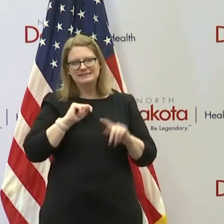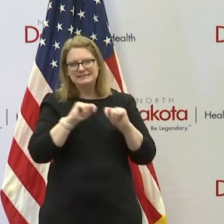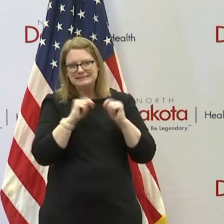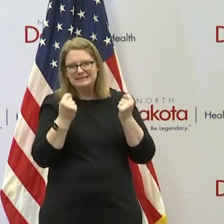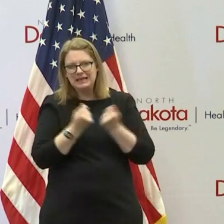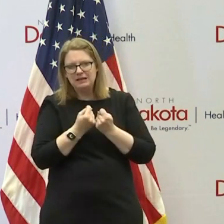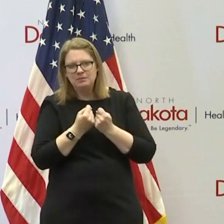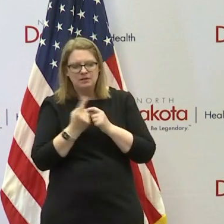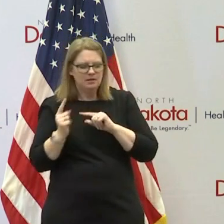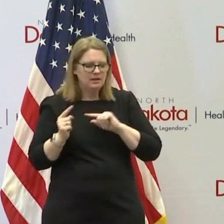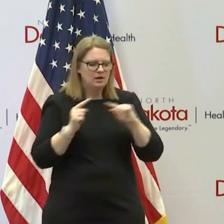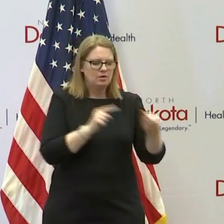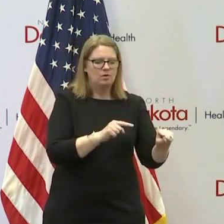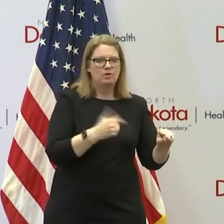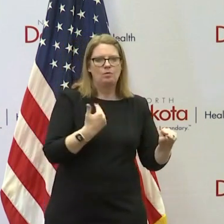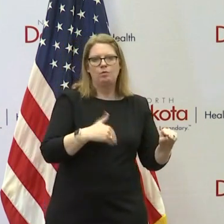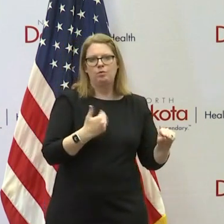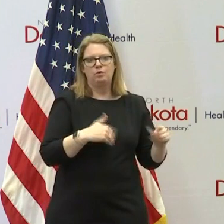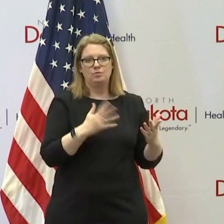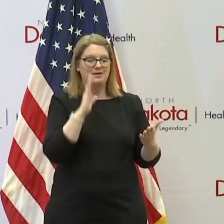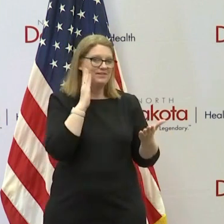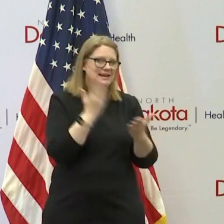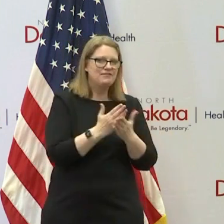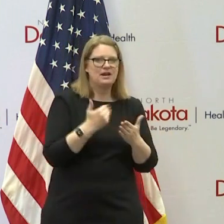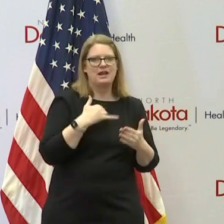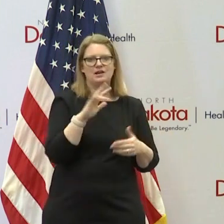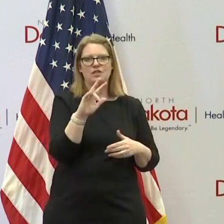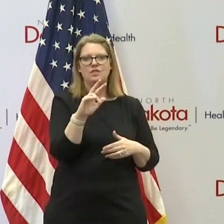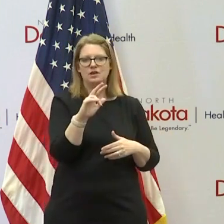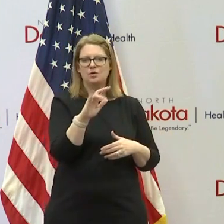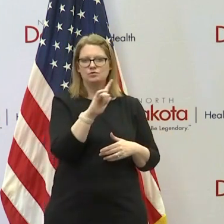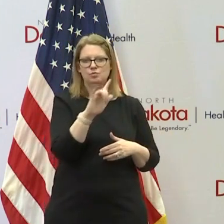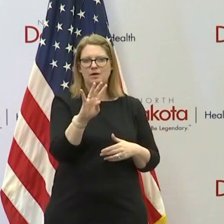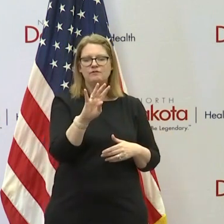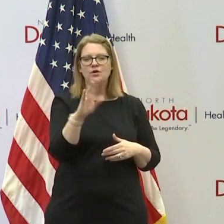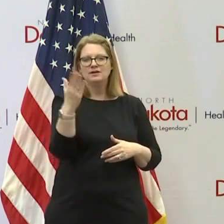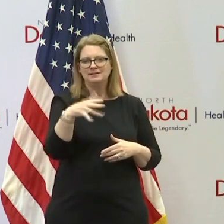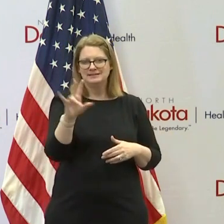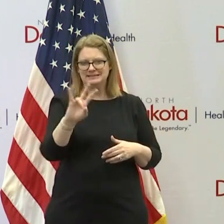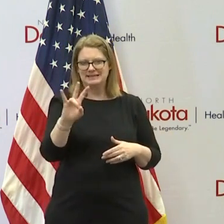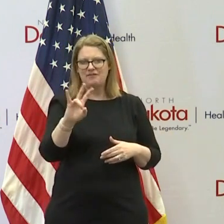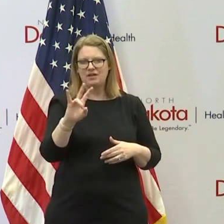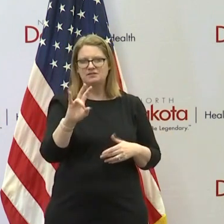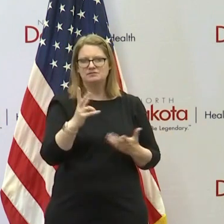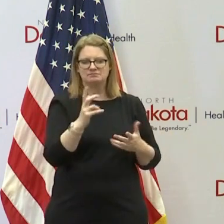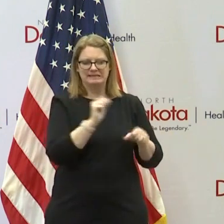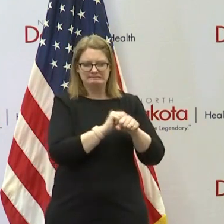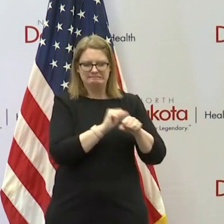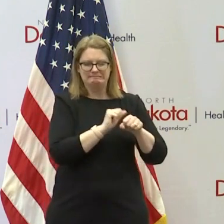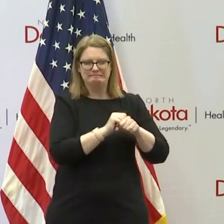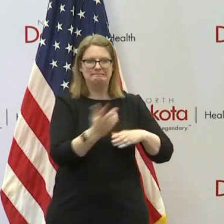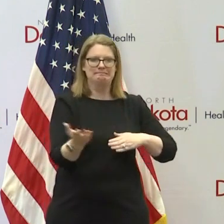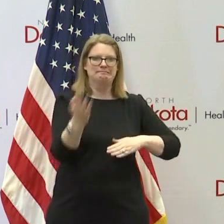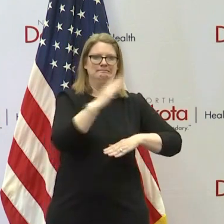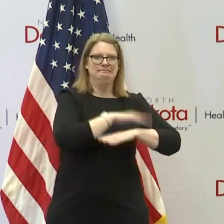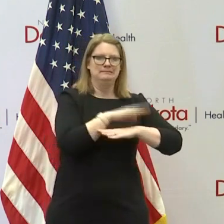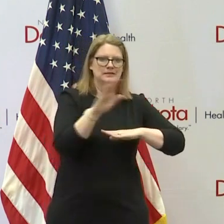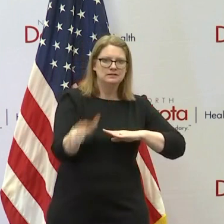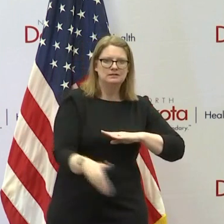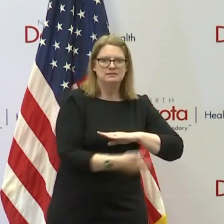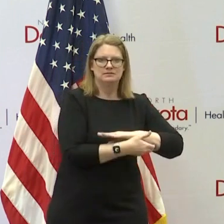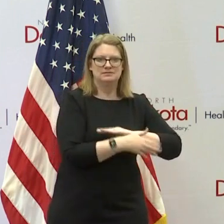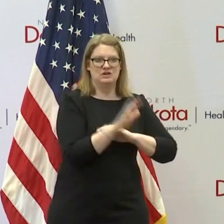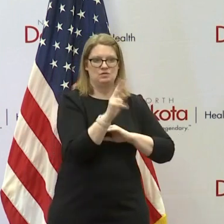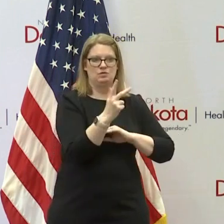come over there, without them, we wouldn't have been able to get to 3 shifts a day at more than 3 times the capacity. But for us to go to